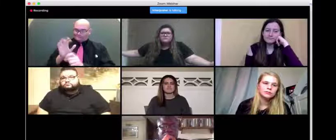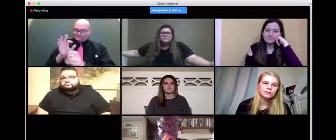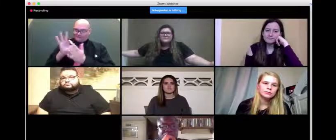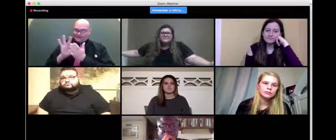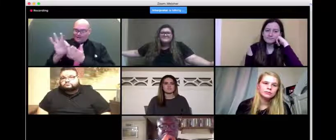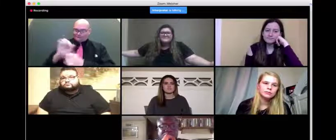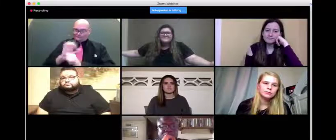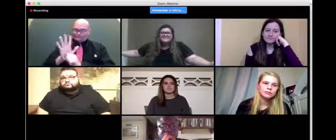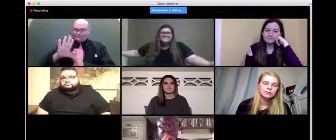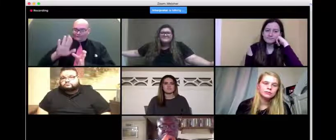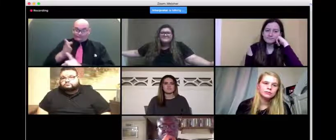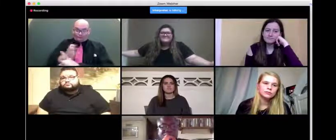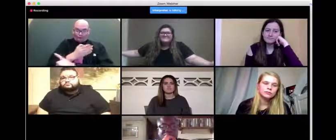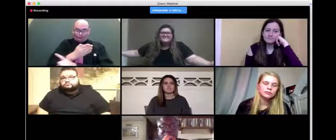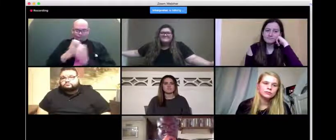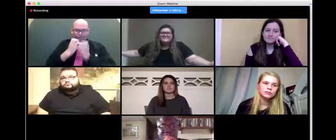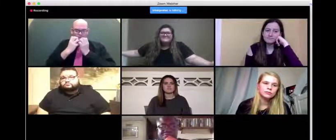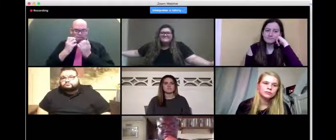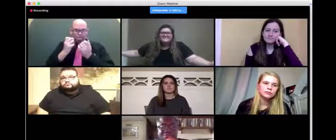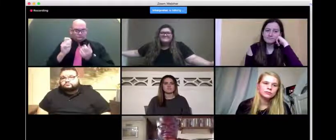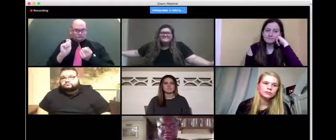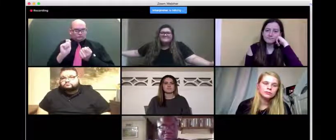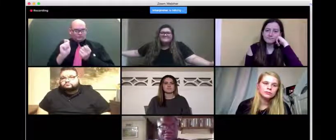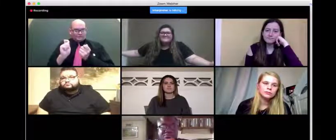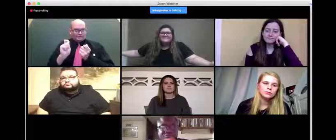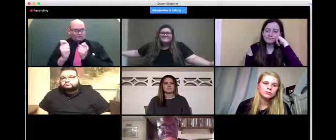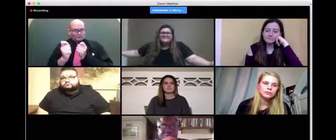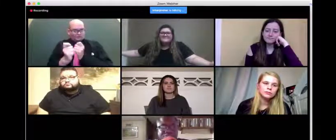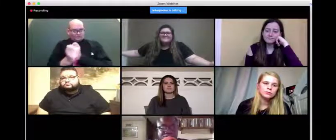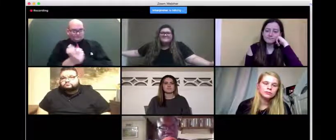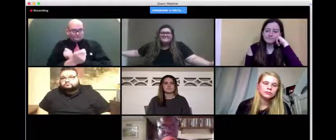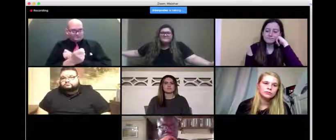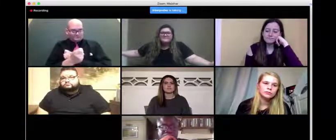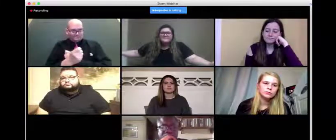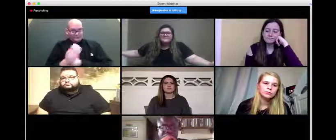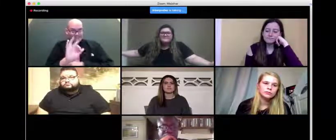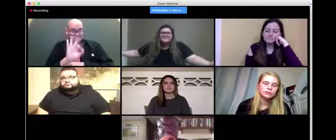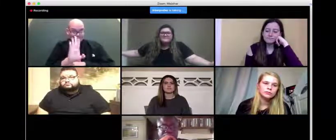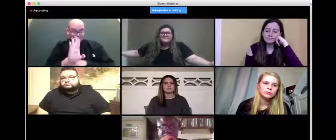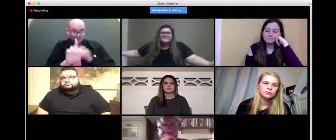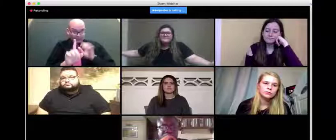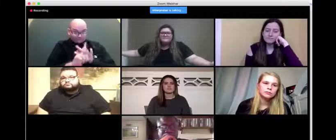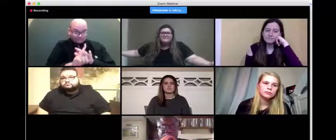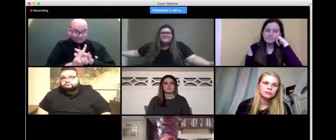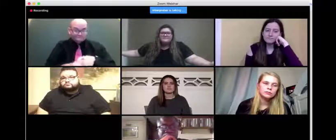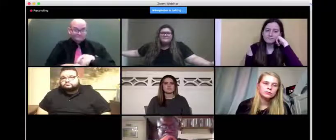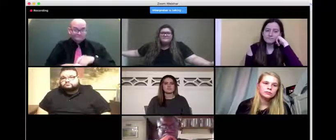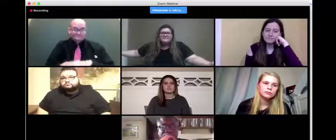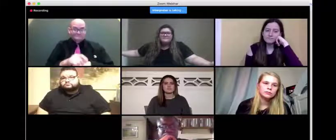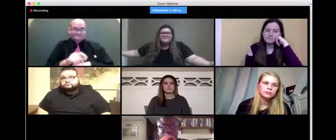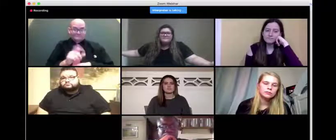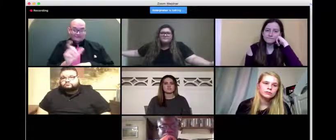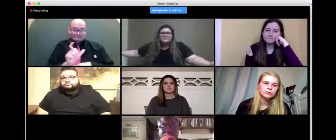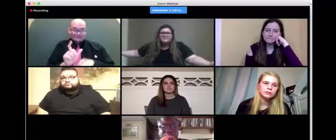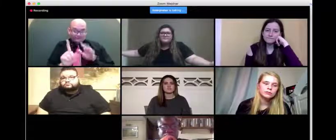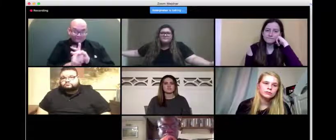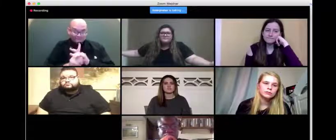change once Facebook came on and Instagram came on and Twitter came on and now we've got TikTok came on